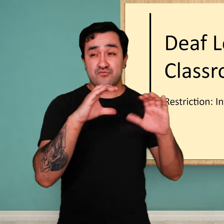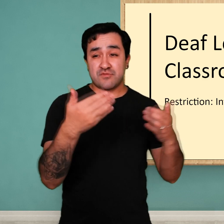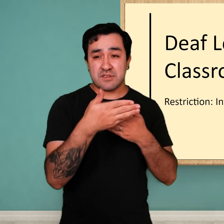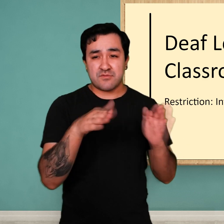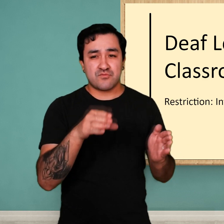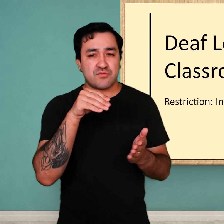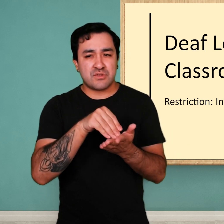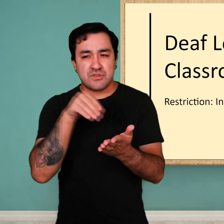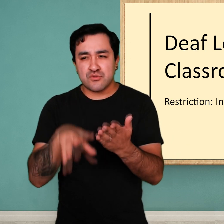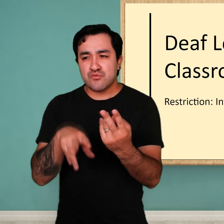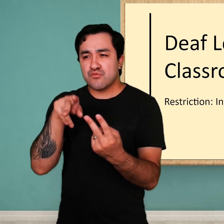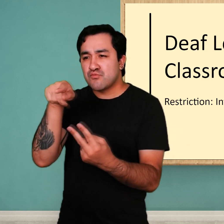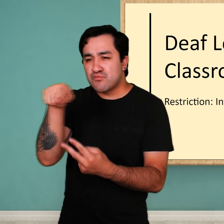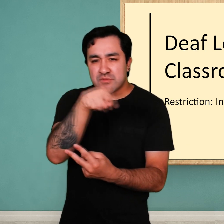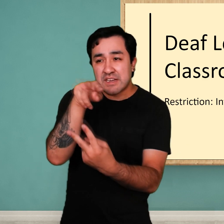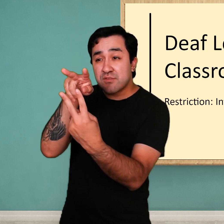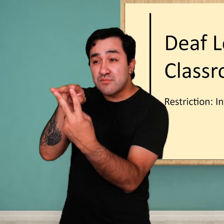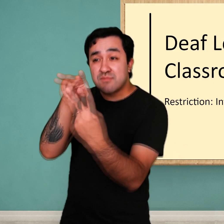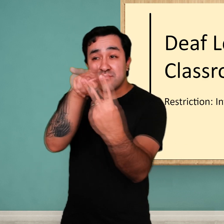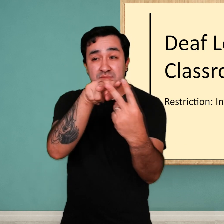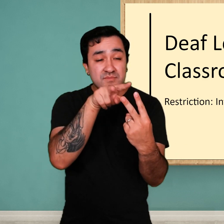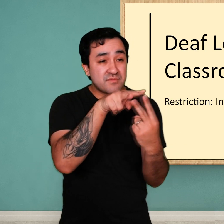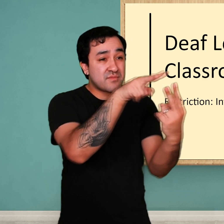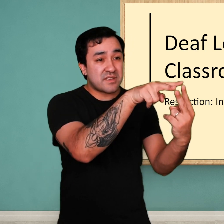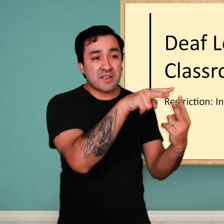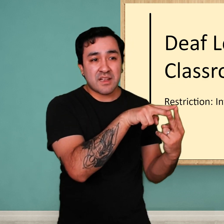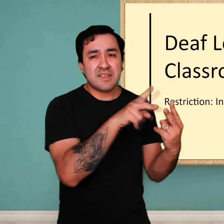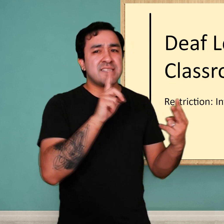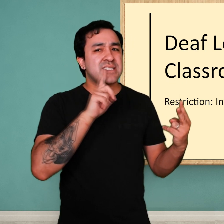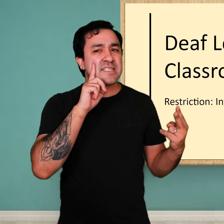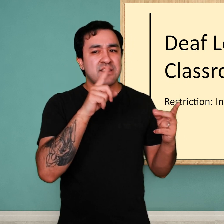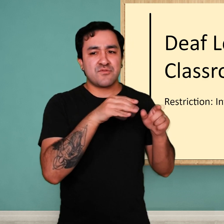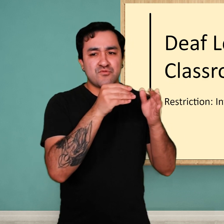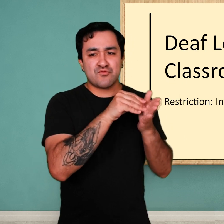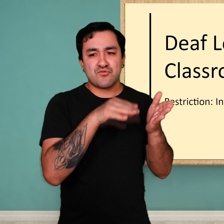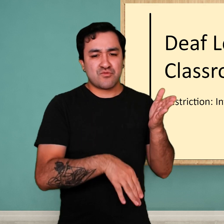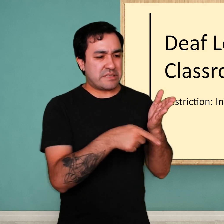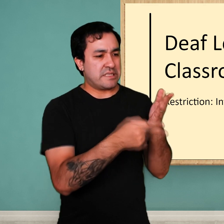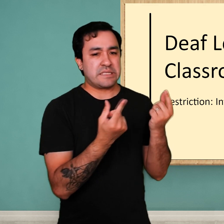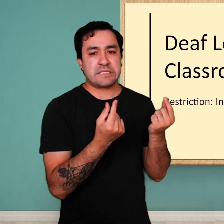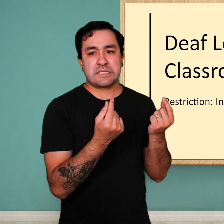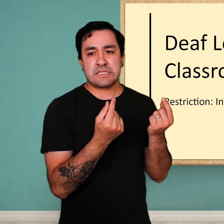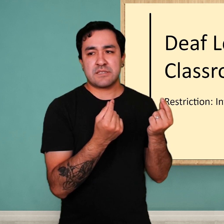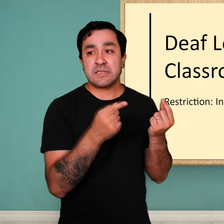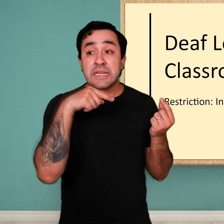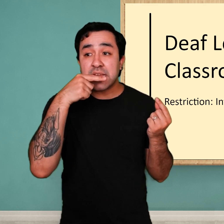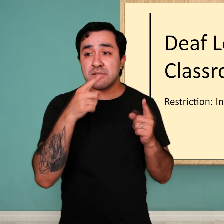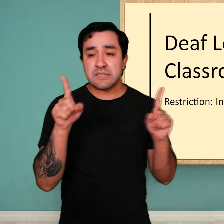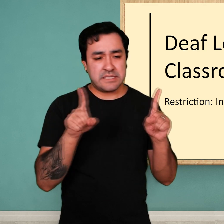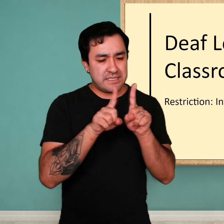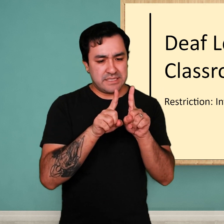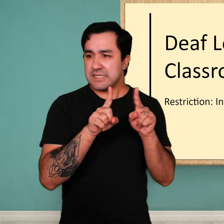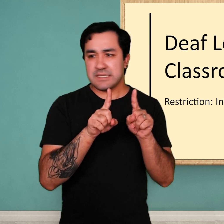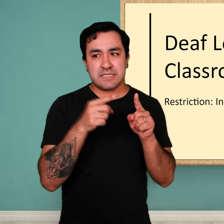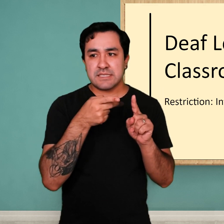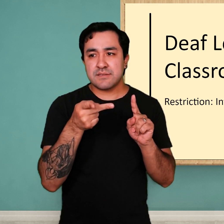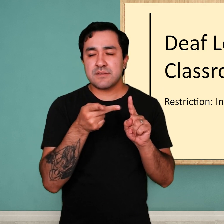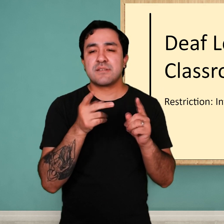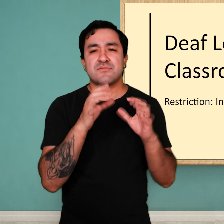student struggles with making friends, unable to communicate with them. They may struggle with partner or group work in the classroom